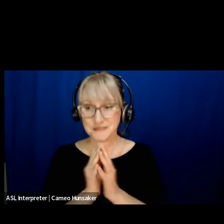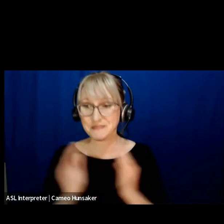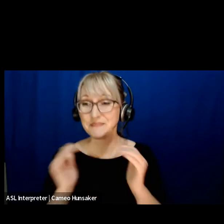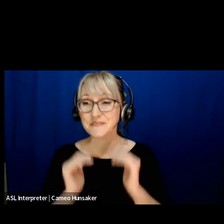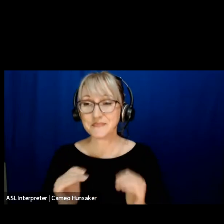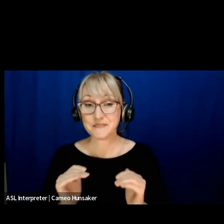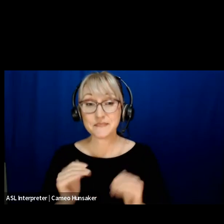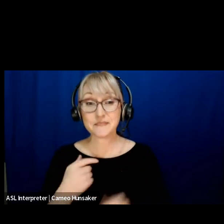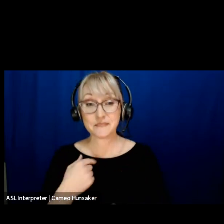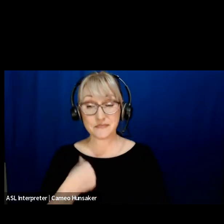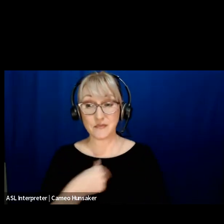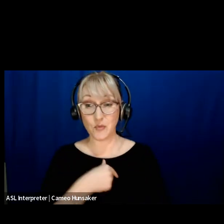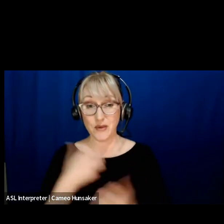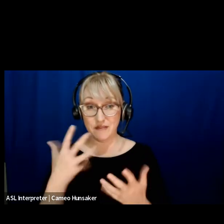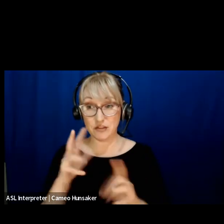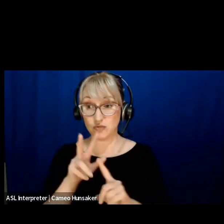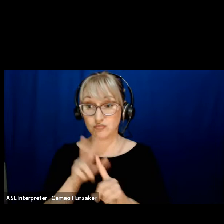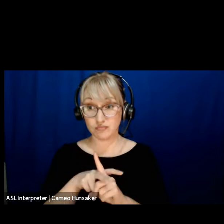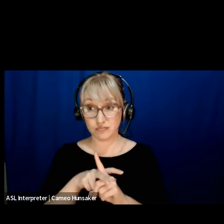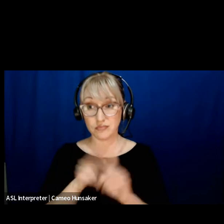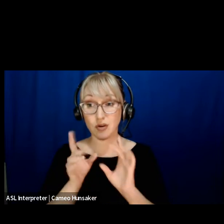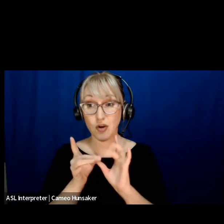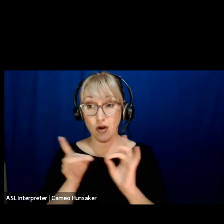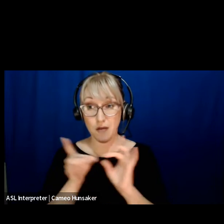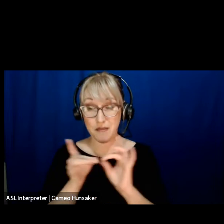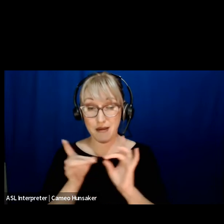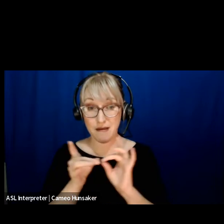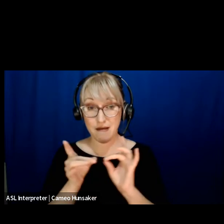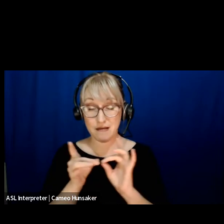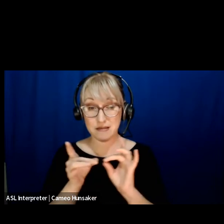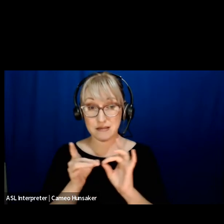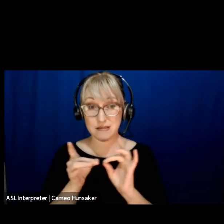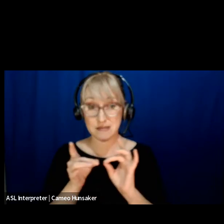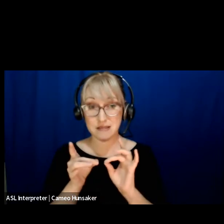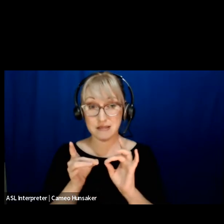We filed a comment on the